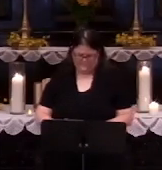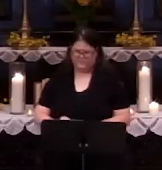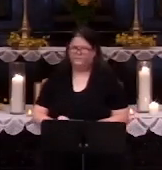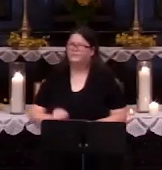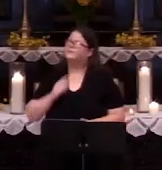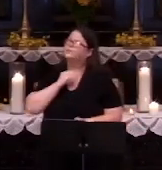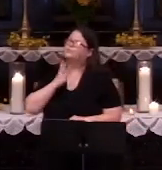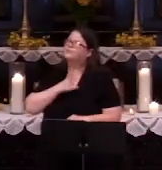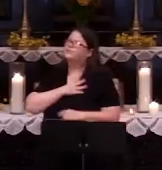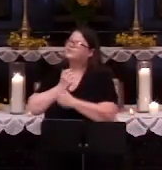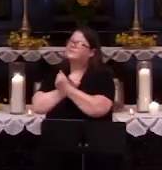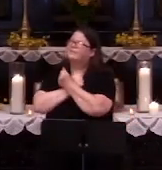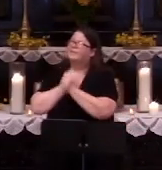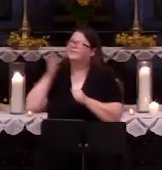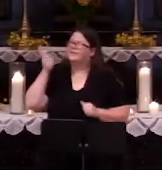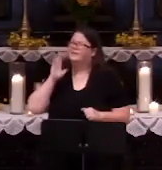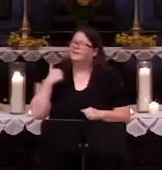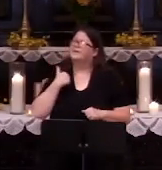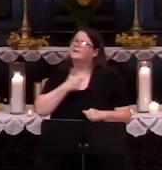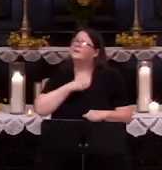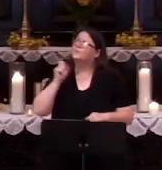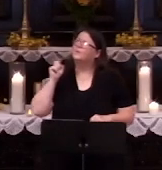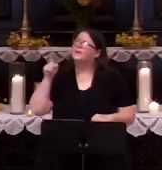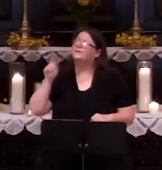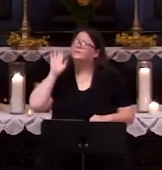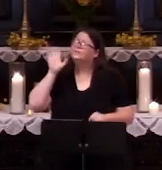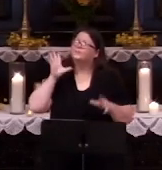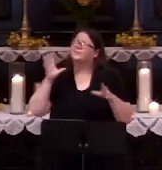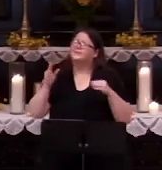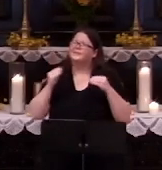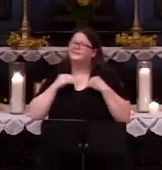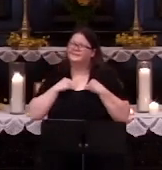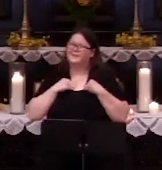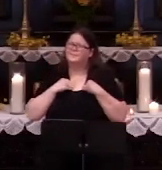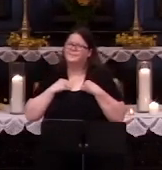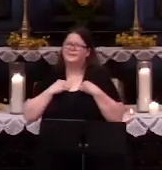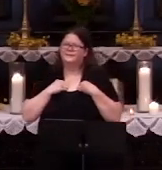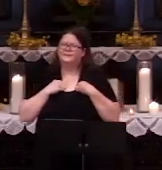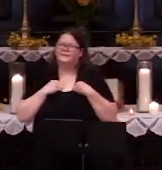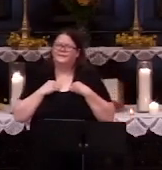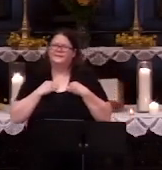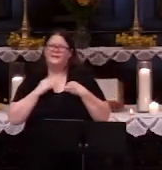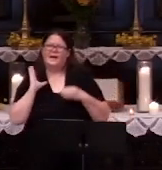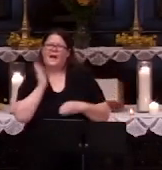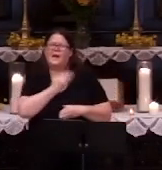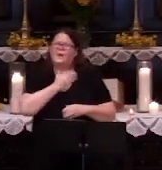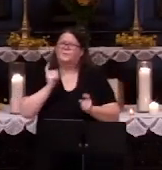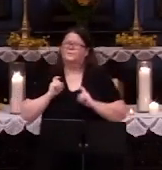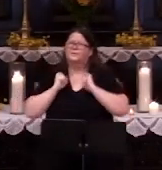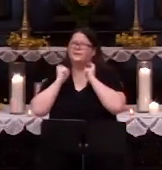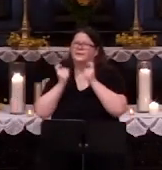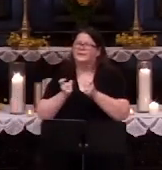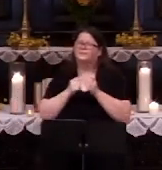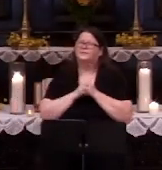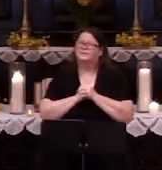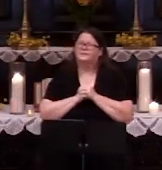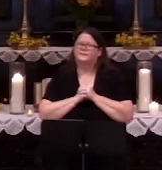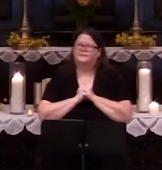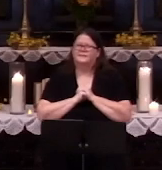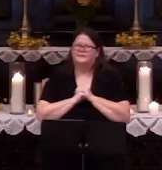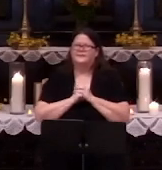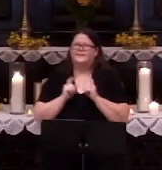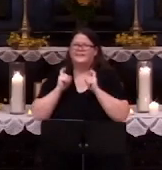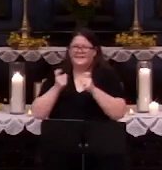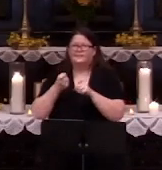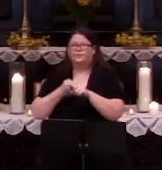Loving God, we ask that you would accept the gifts that we give today, gifts from